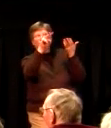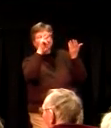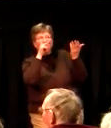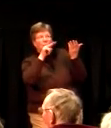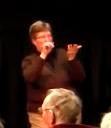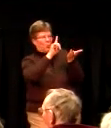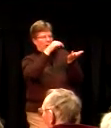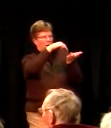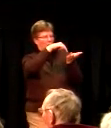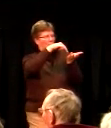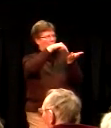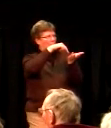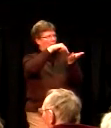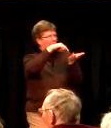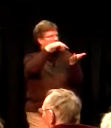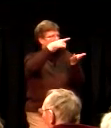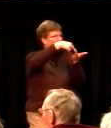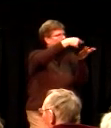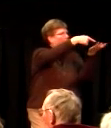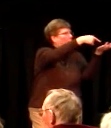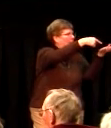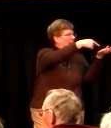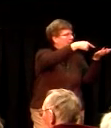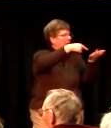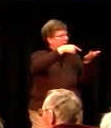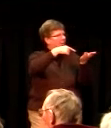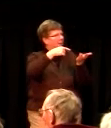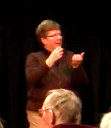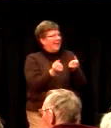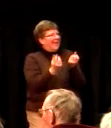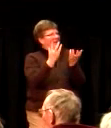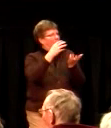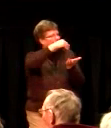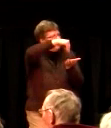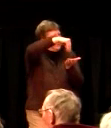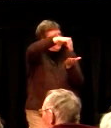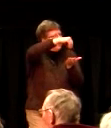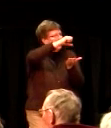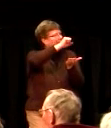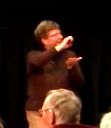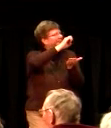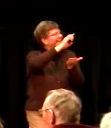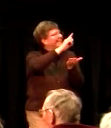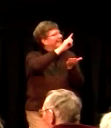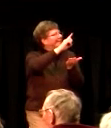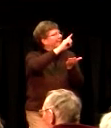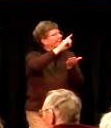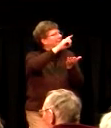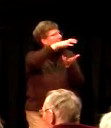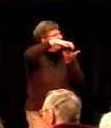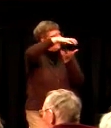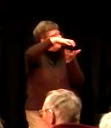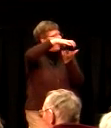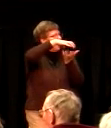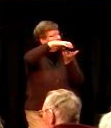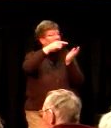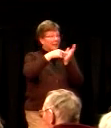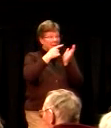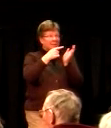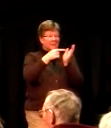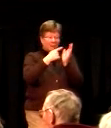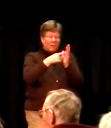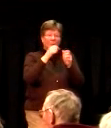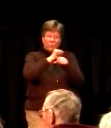where those clouds are going to go and how much of this compound that you need to put into the clouds. And so sometimes it works really